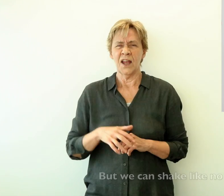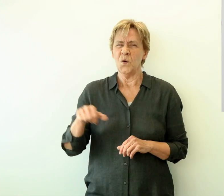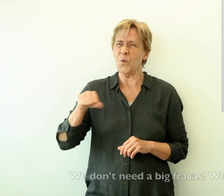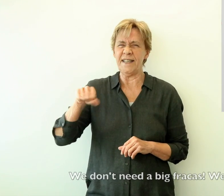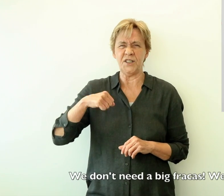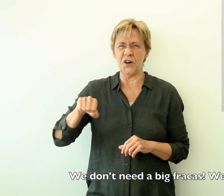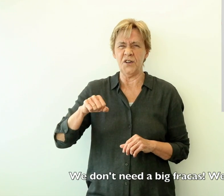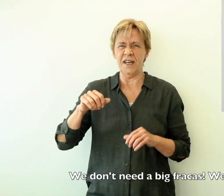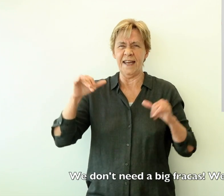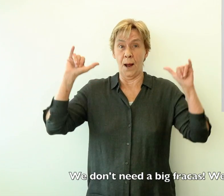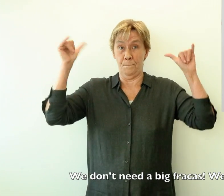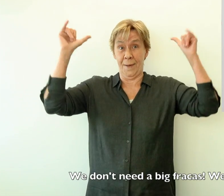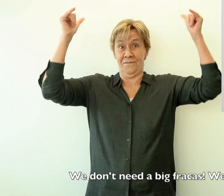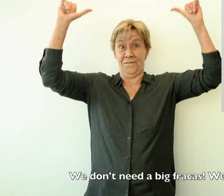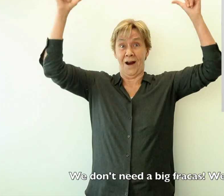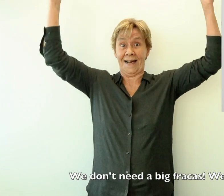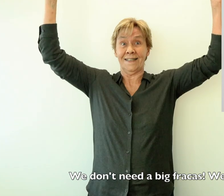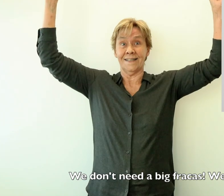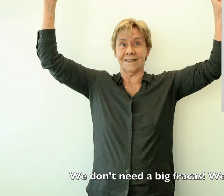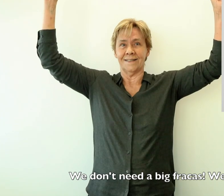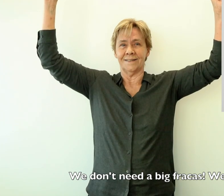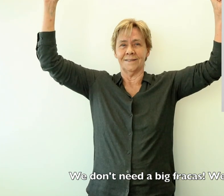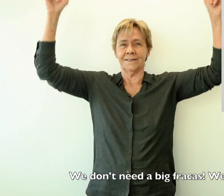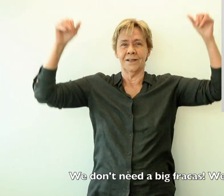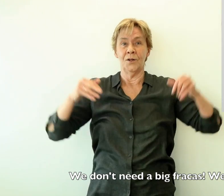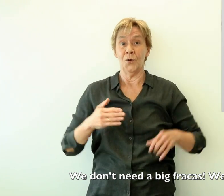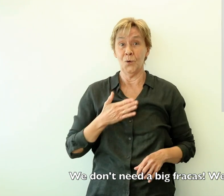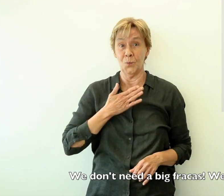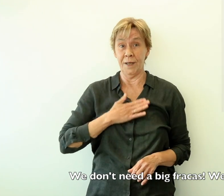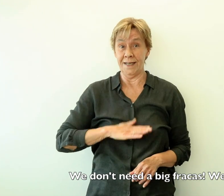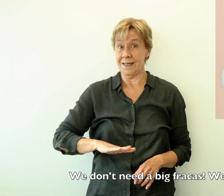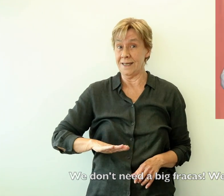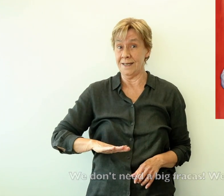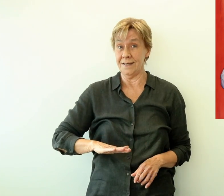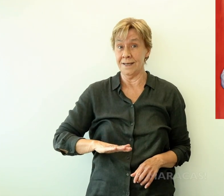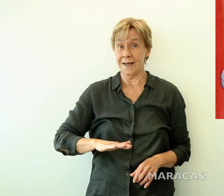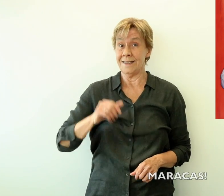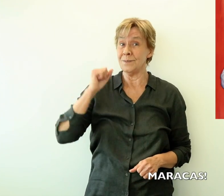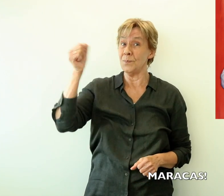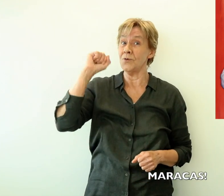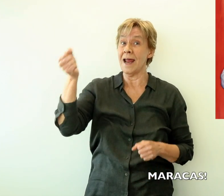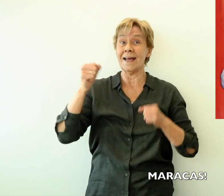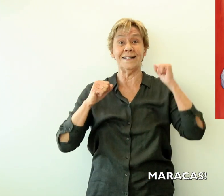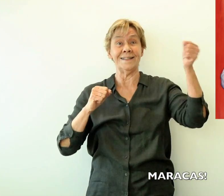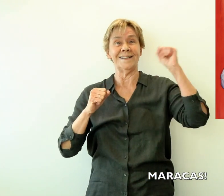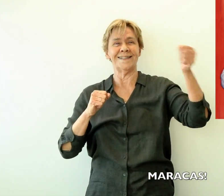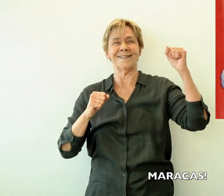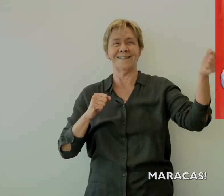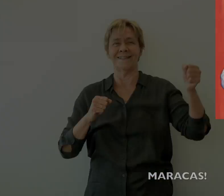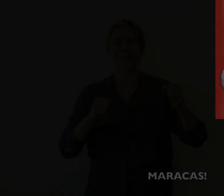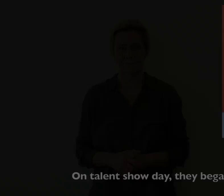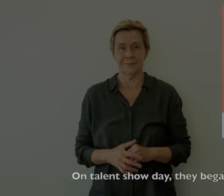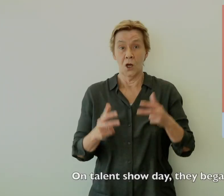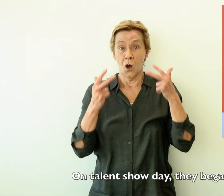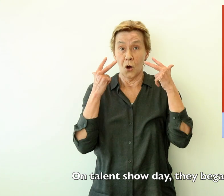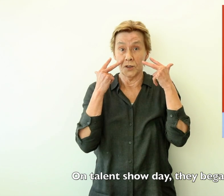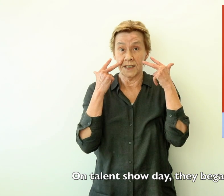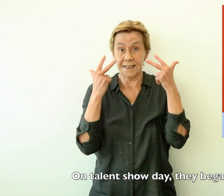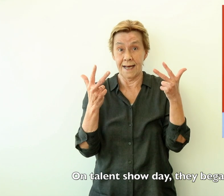We don't need a big fracas. All we need is maracas. On